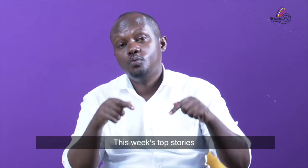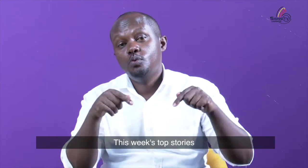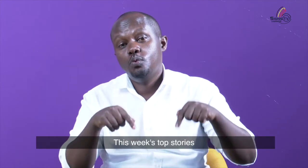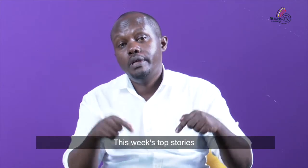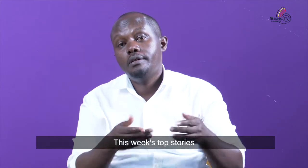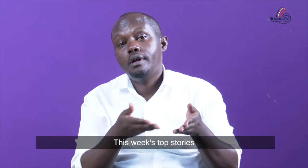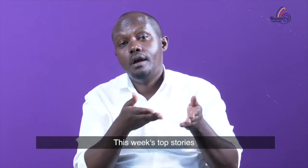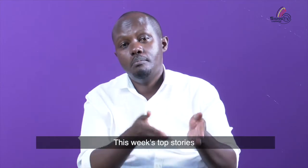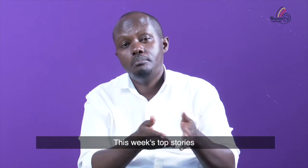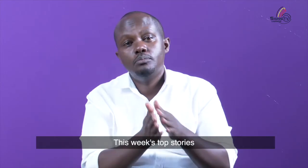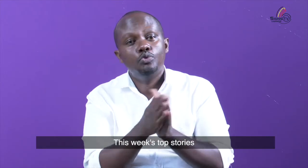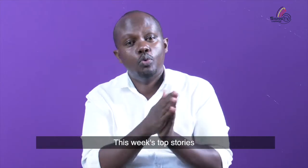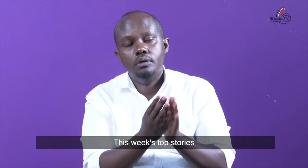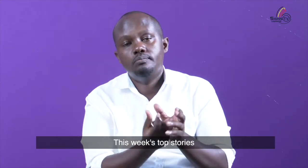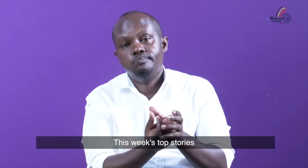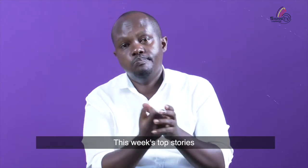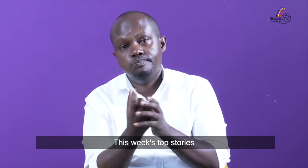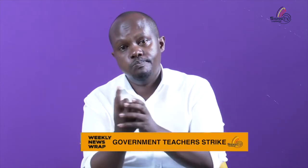This week is top stories.